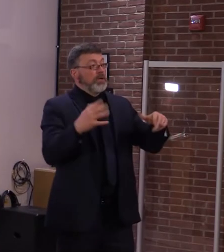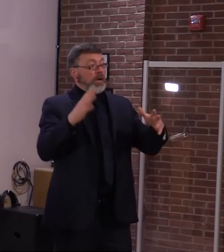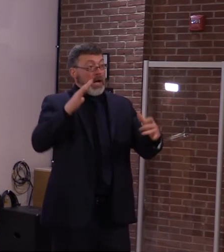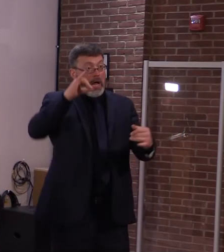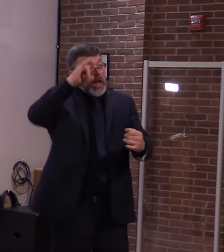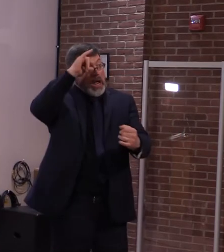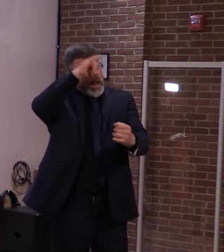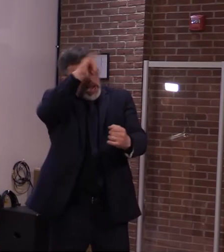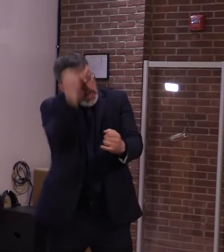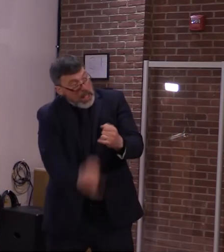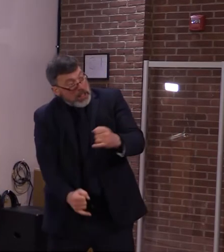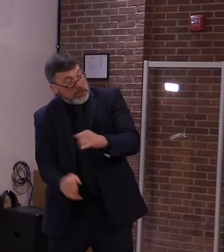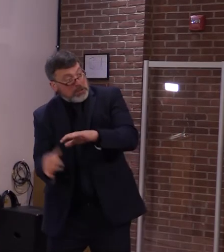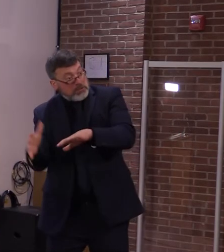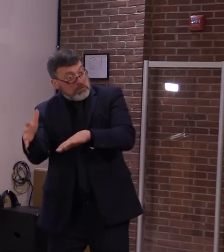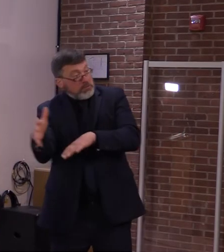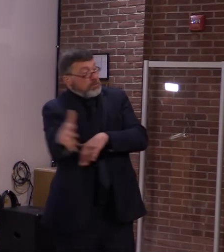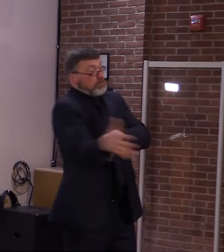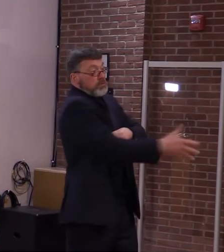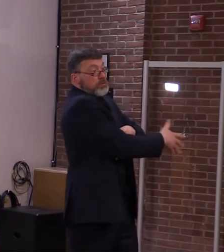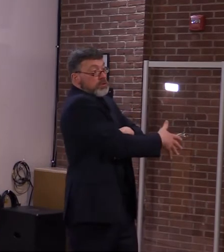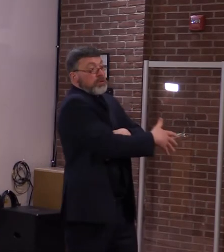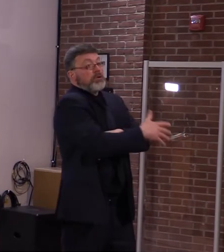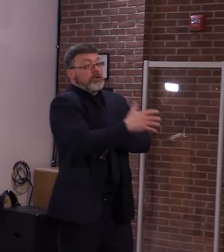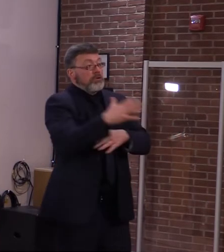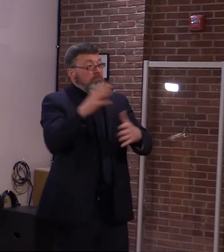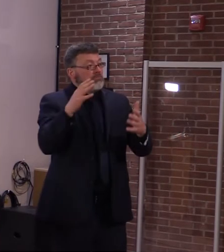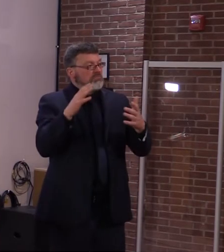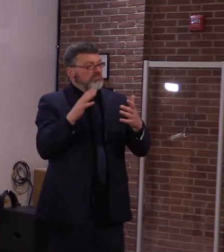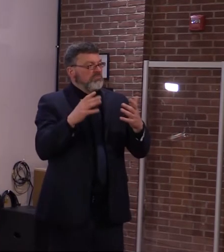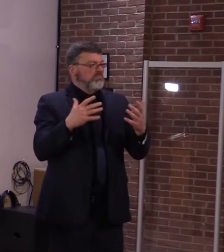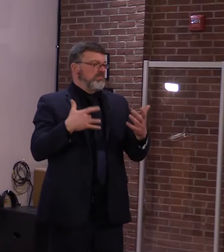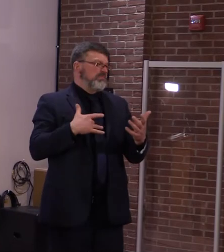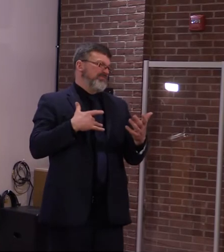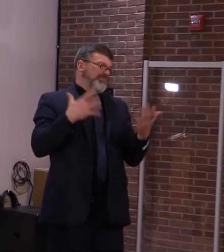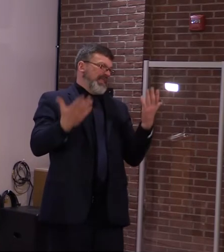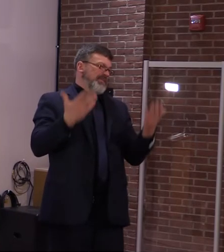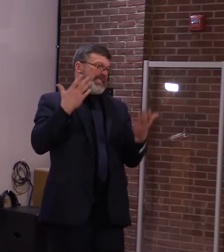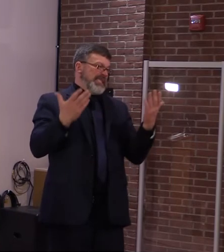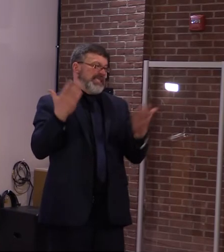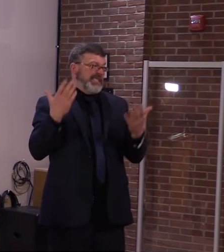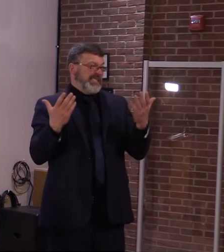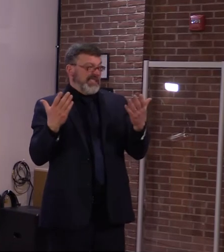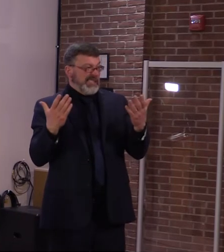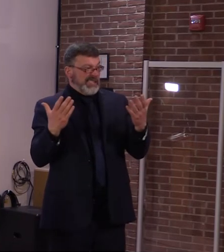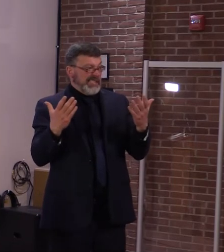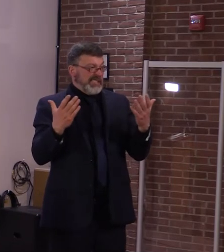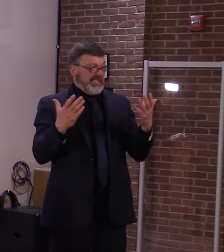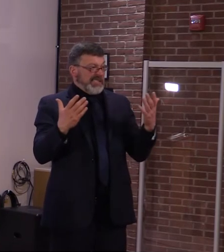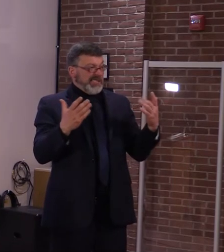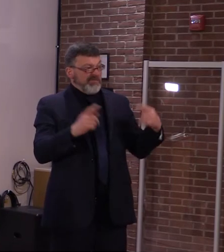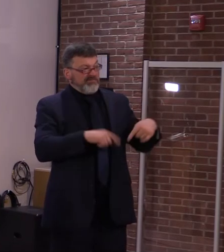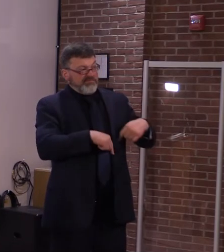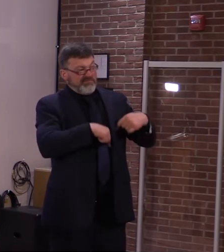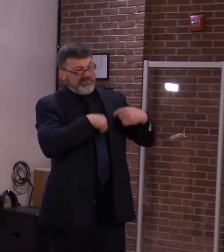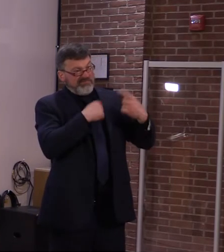be, it's probably well over a year from now. But we're in that process as we speak,